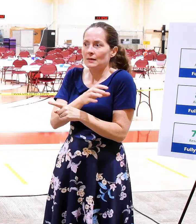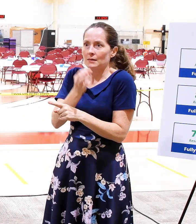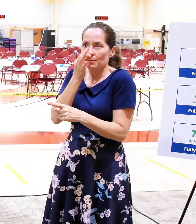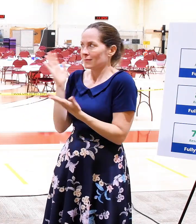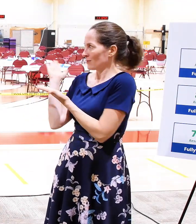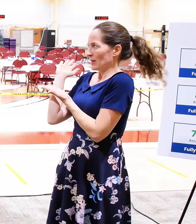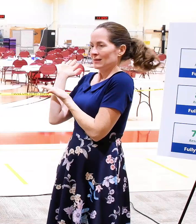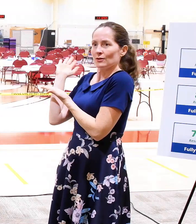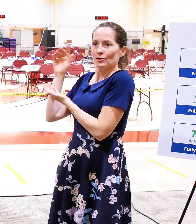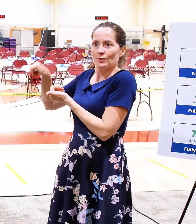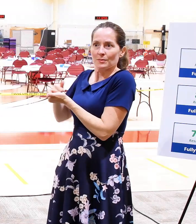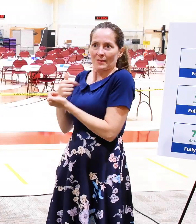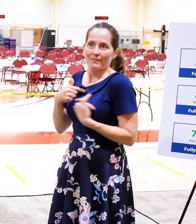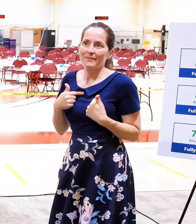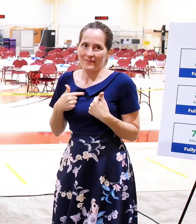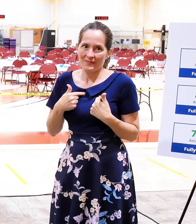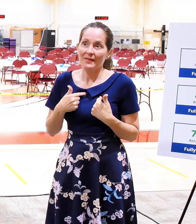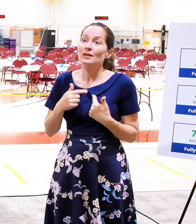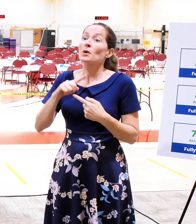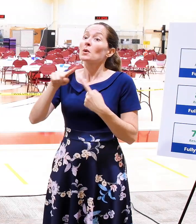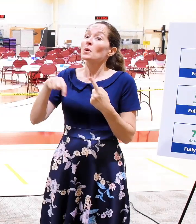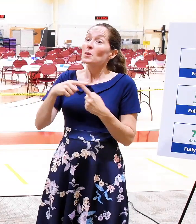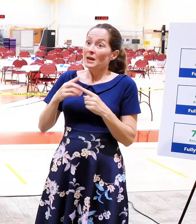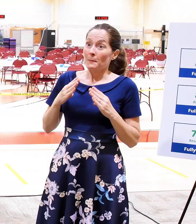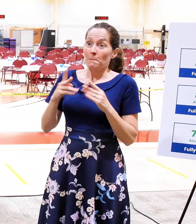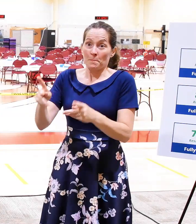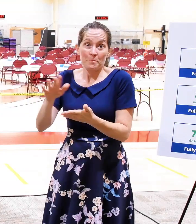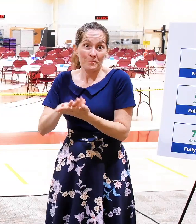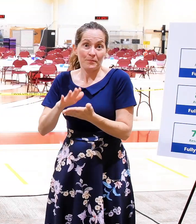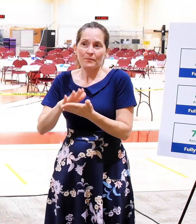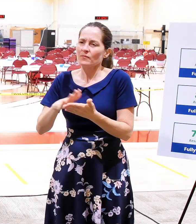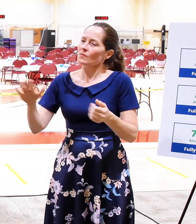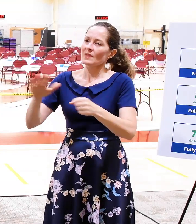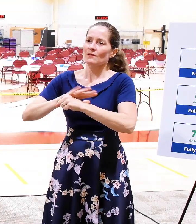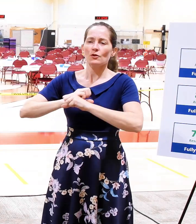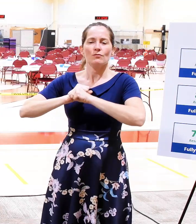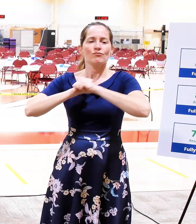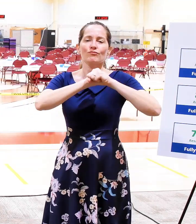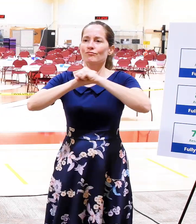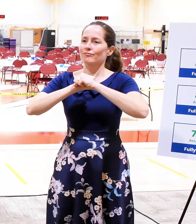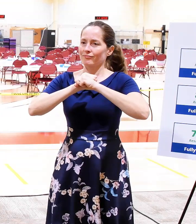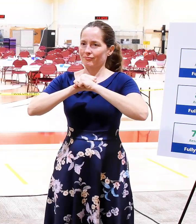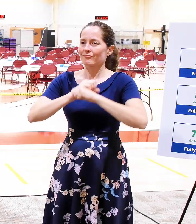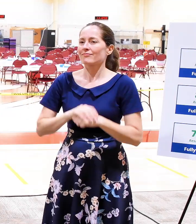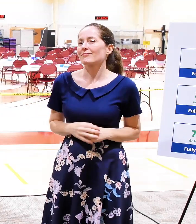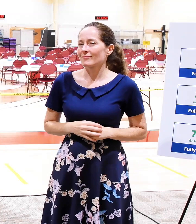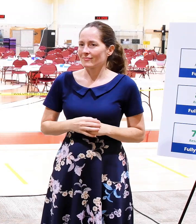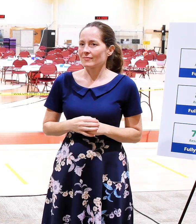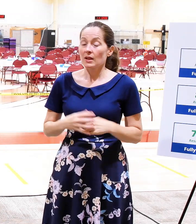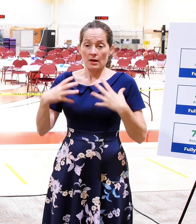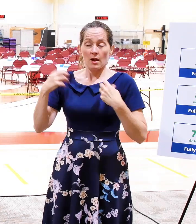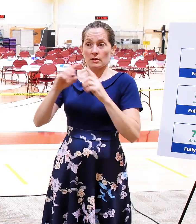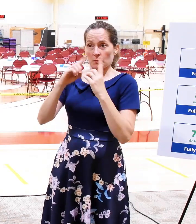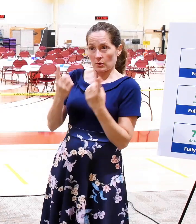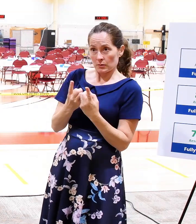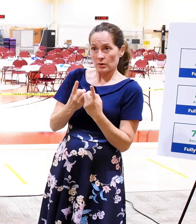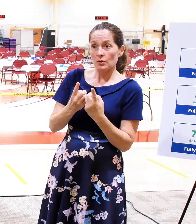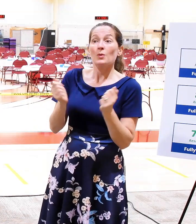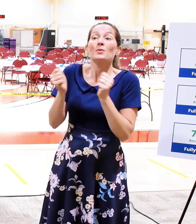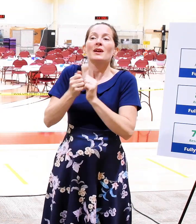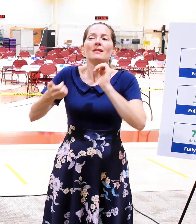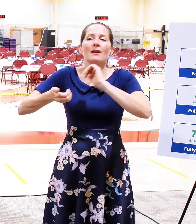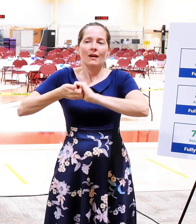underway in just a few weeks, you will be fully protected. The health department and partners, including